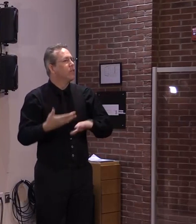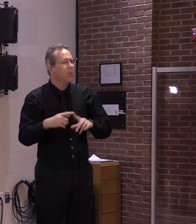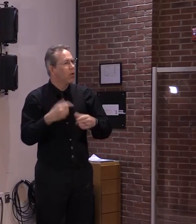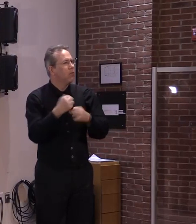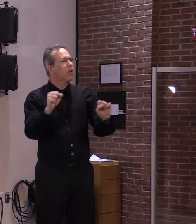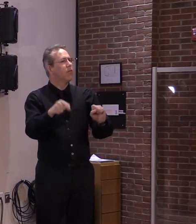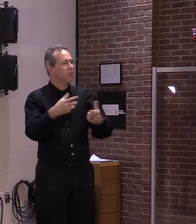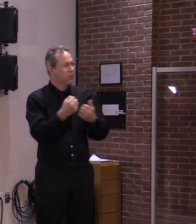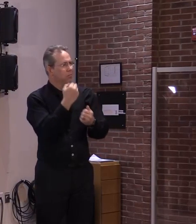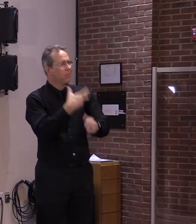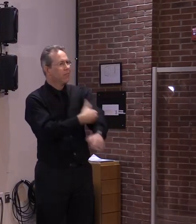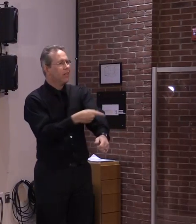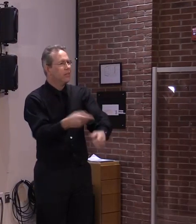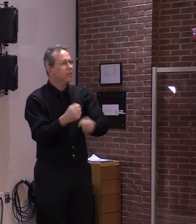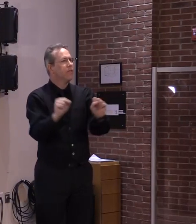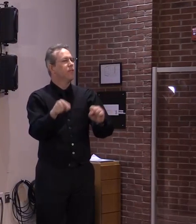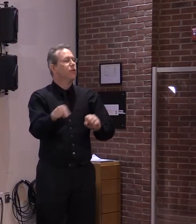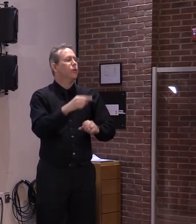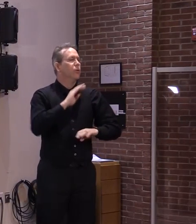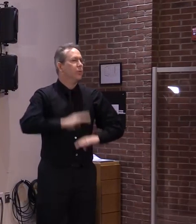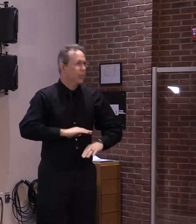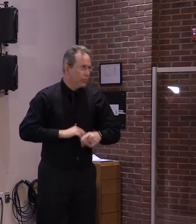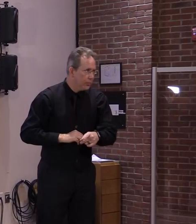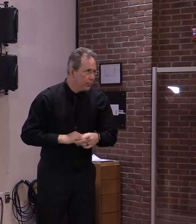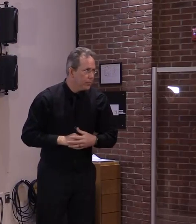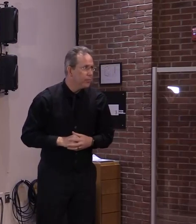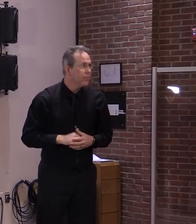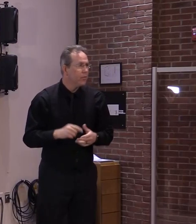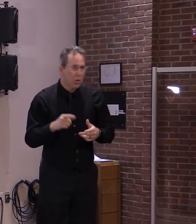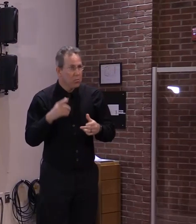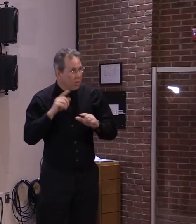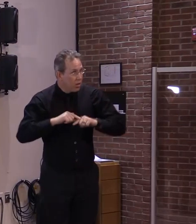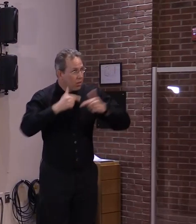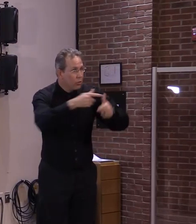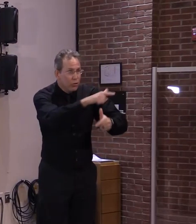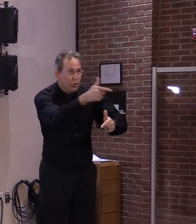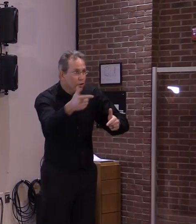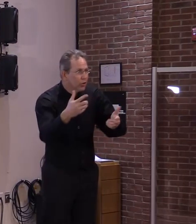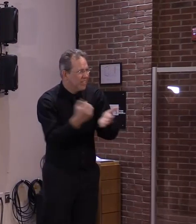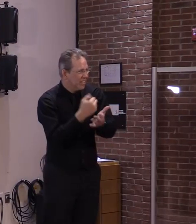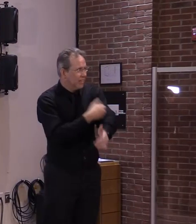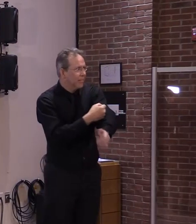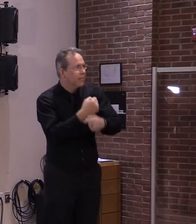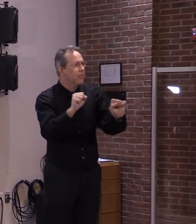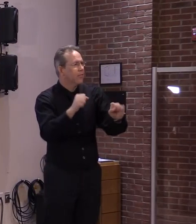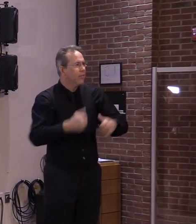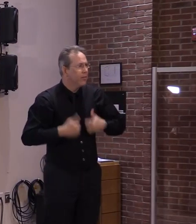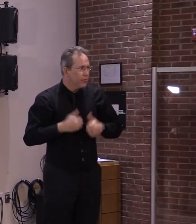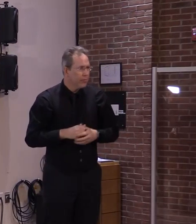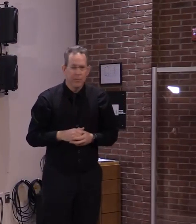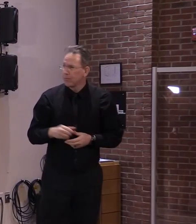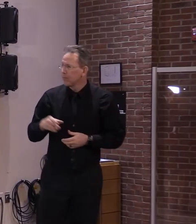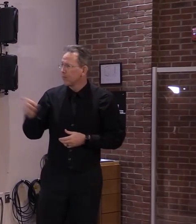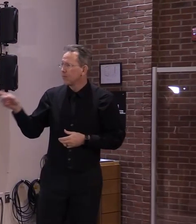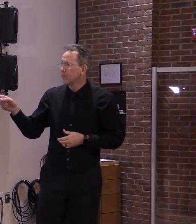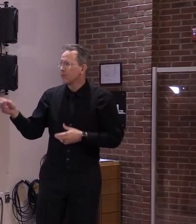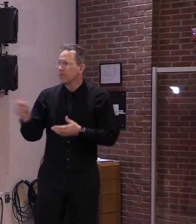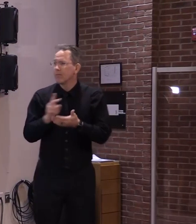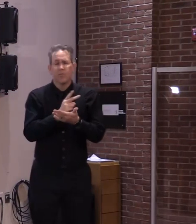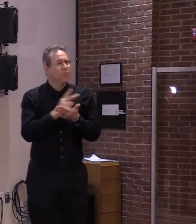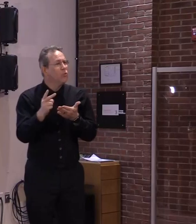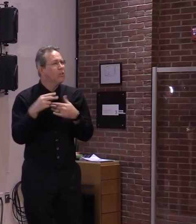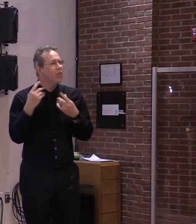to step up and take the vaccine. Looking at our 14-day case rate, you will see that after a relatively stable